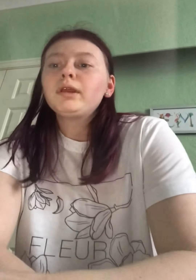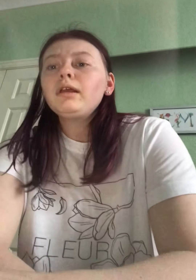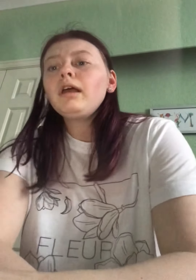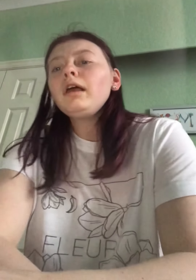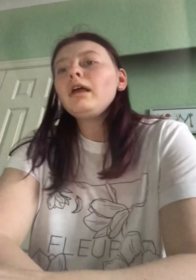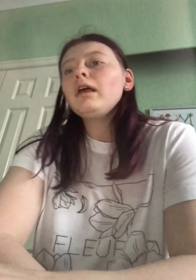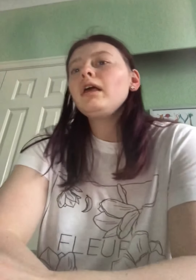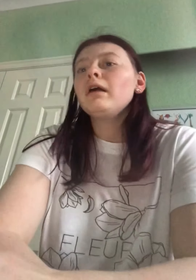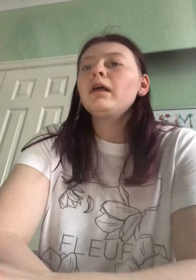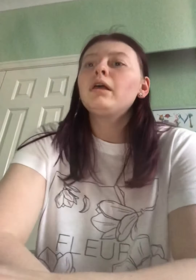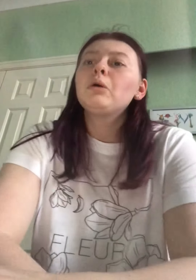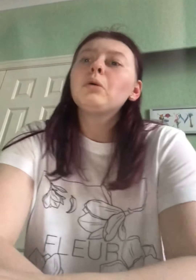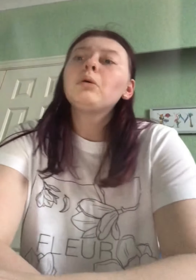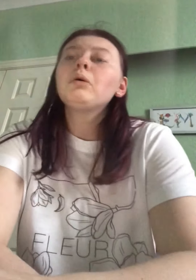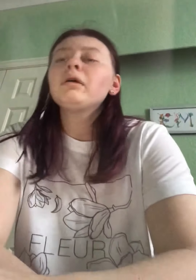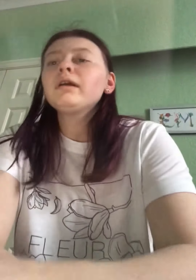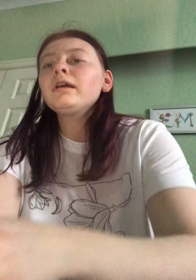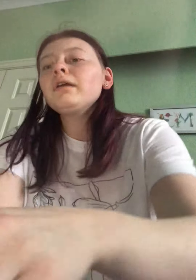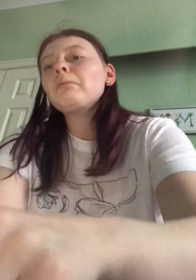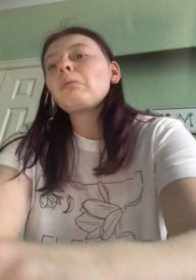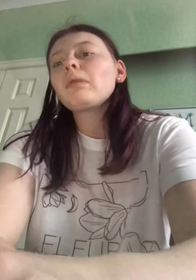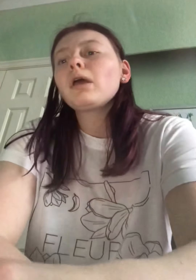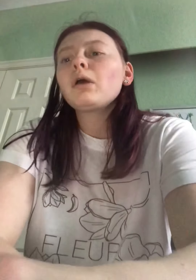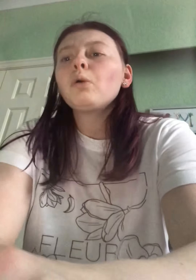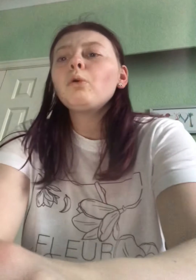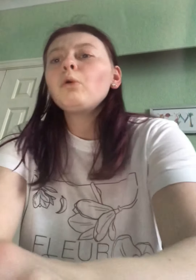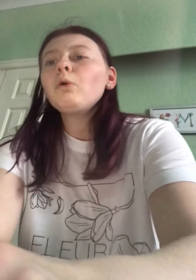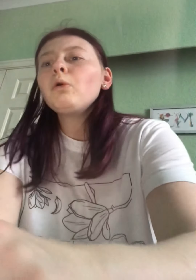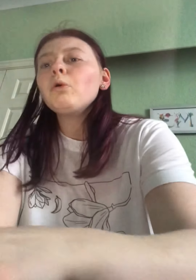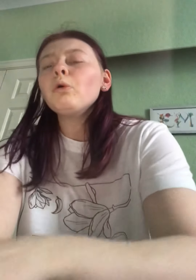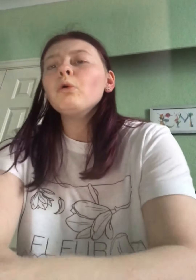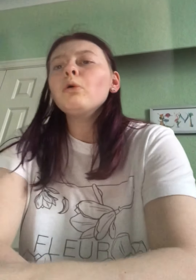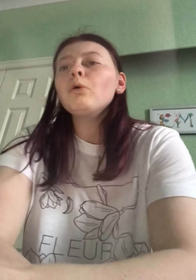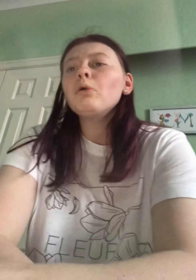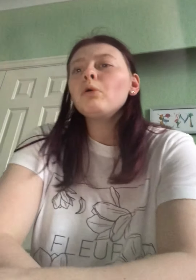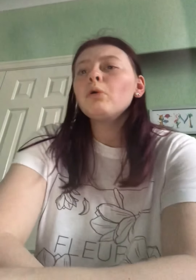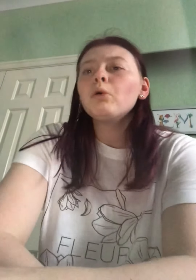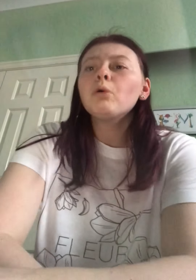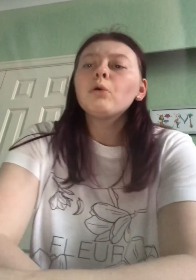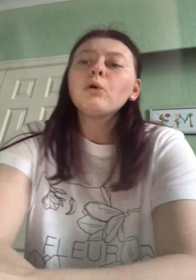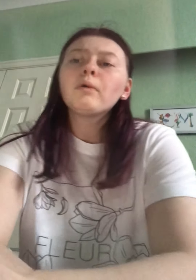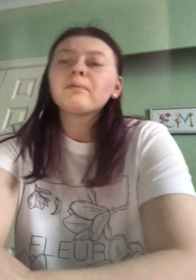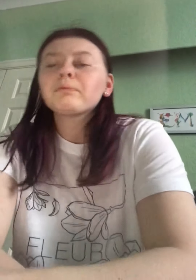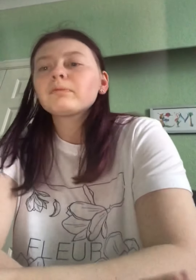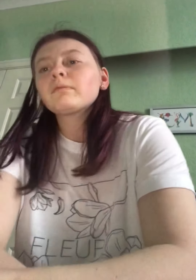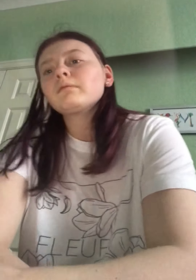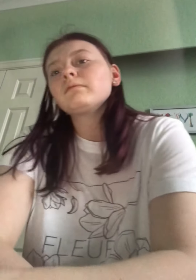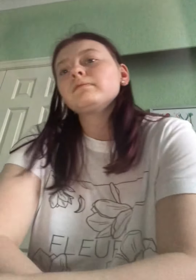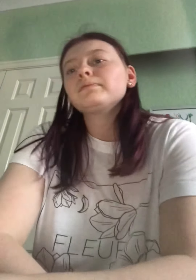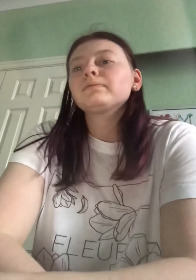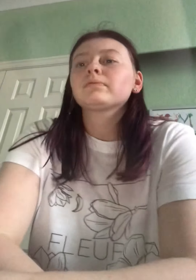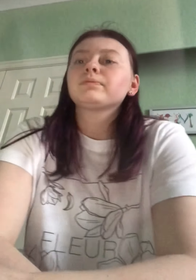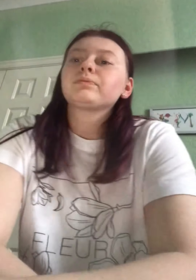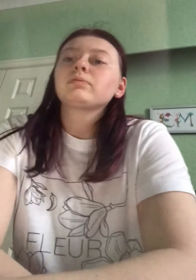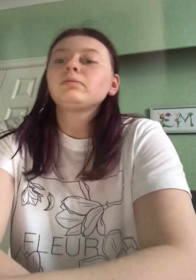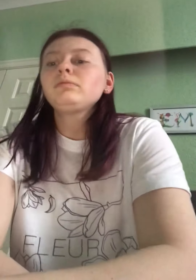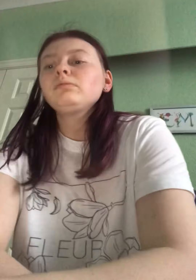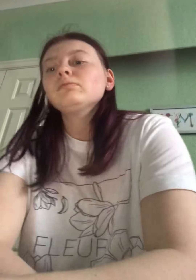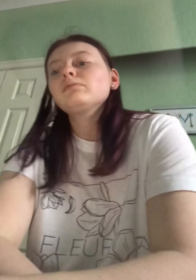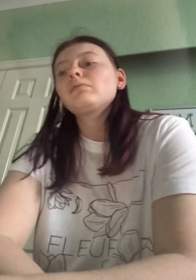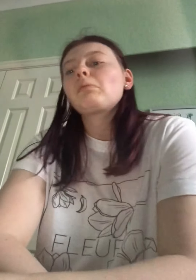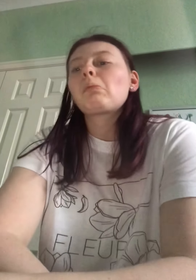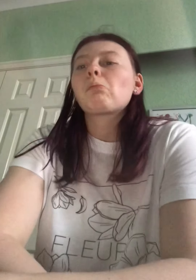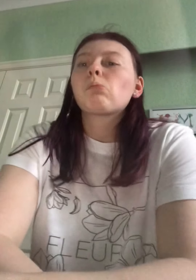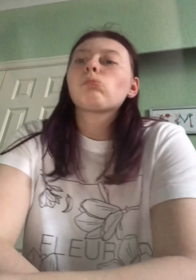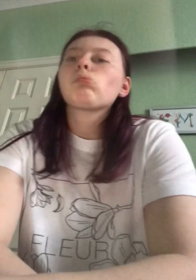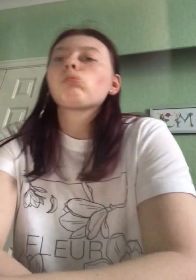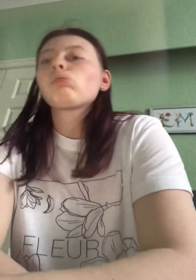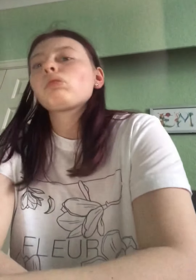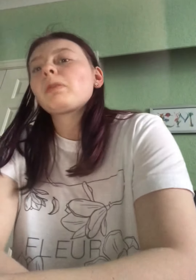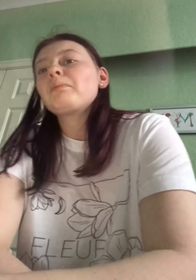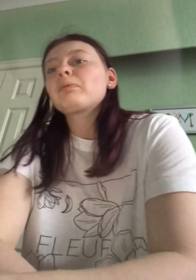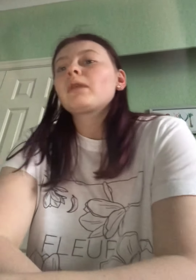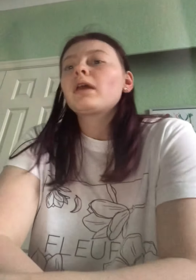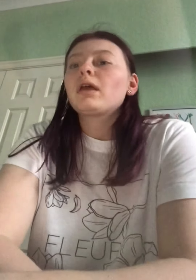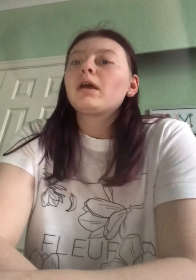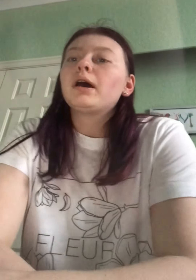I